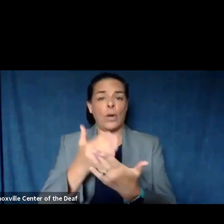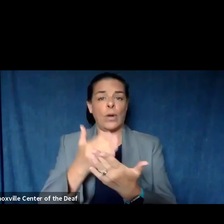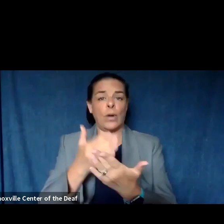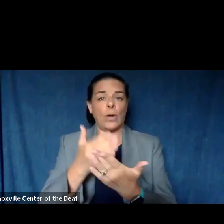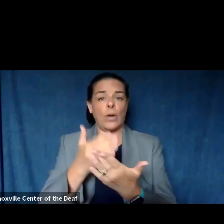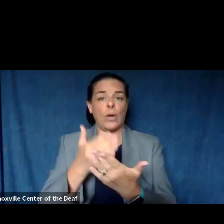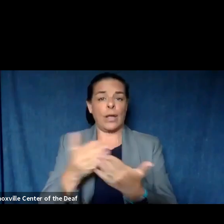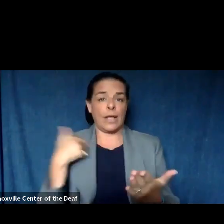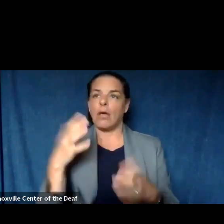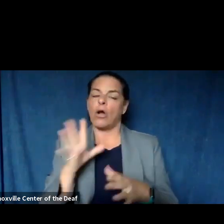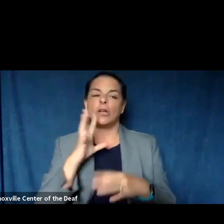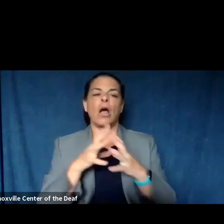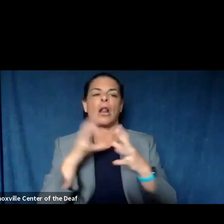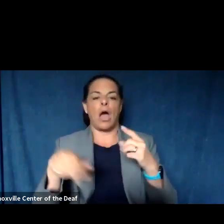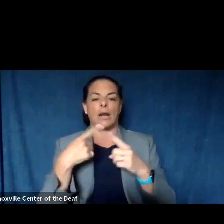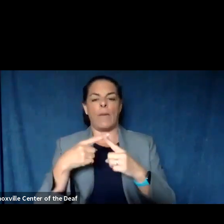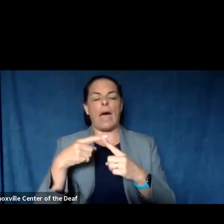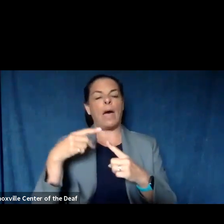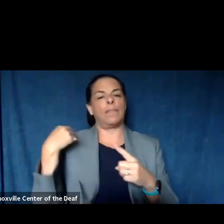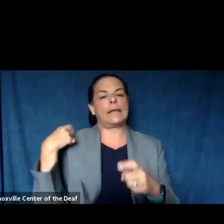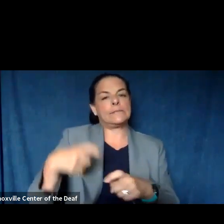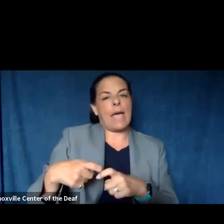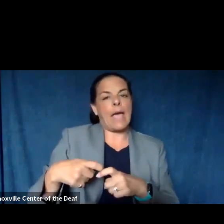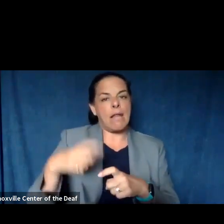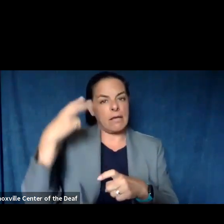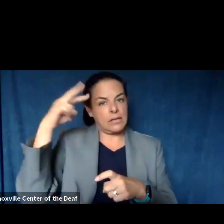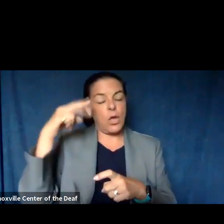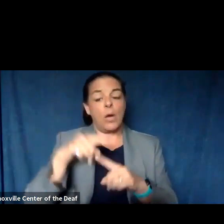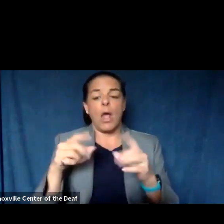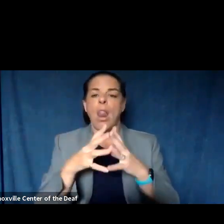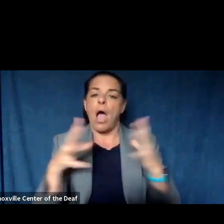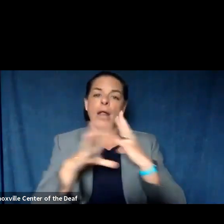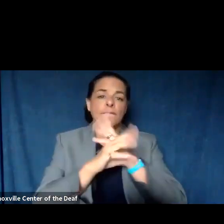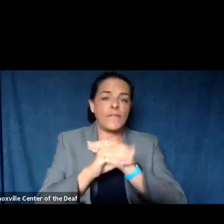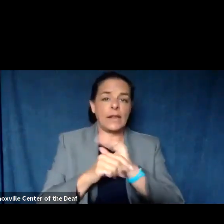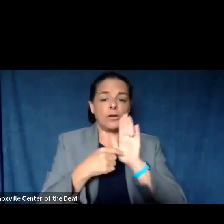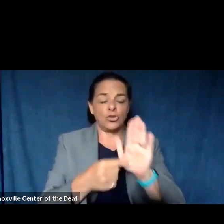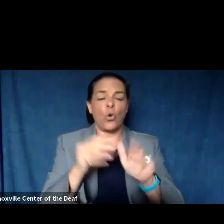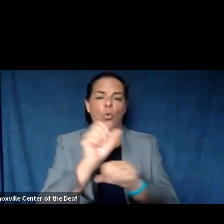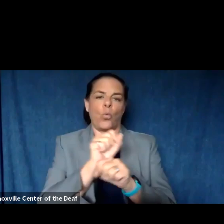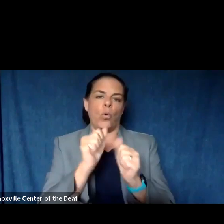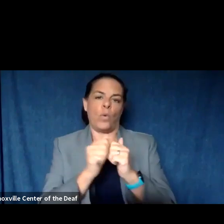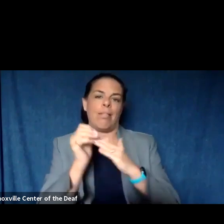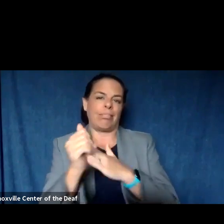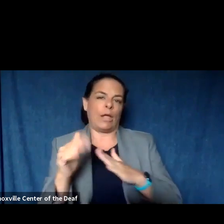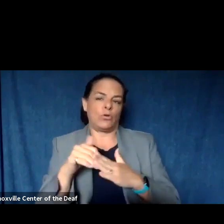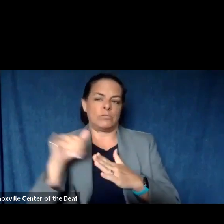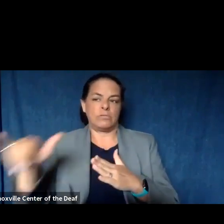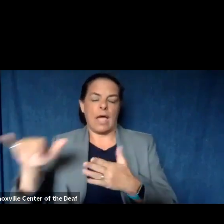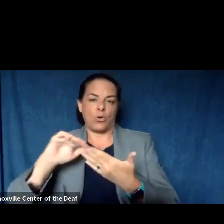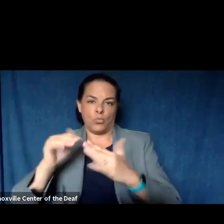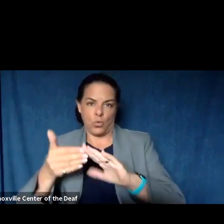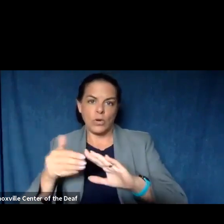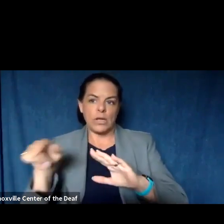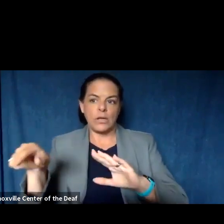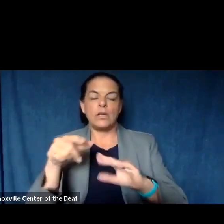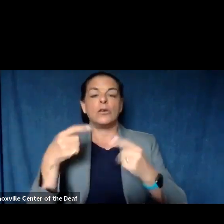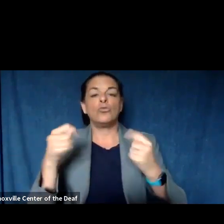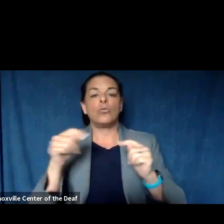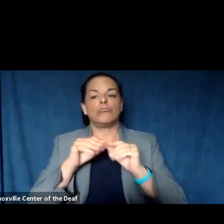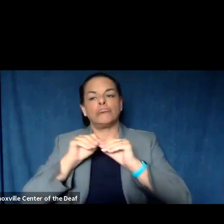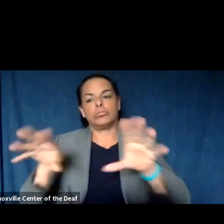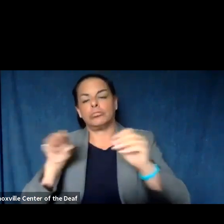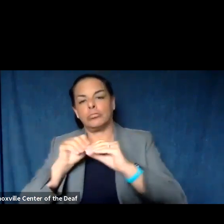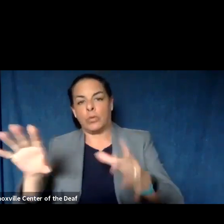talked a lot about on the Hispanic side, but we've done a lot of video promotions and working with leaders in that community to help put out messages